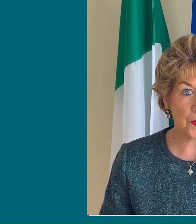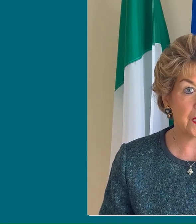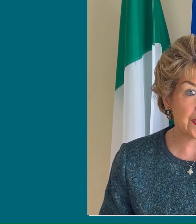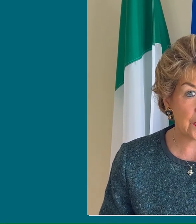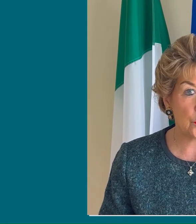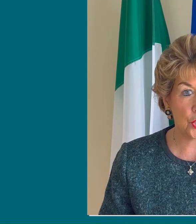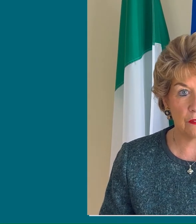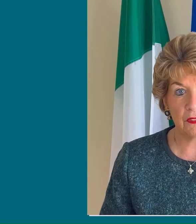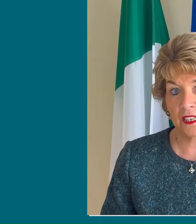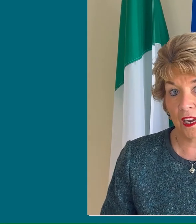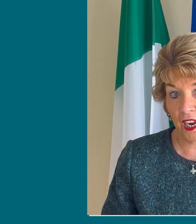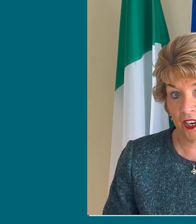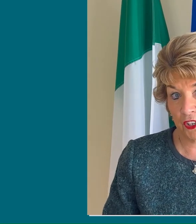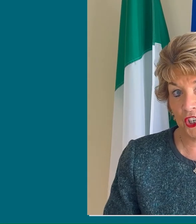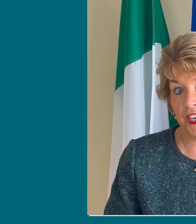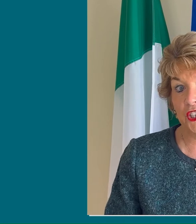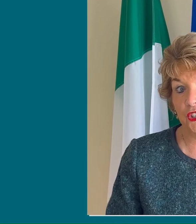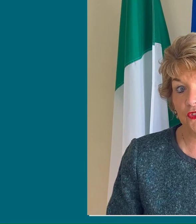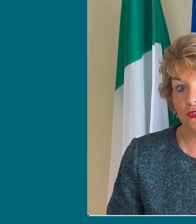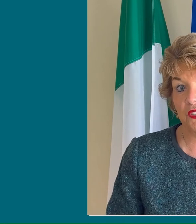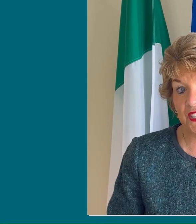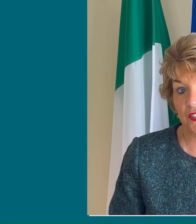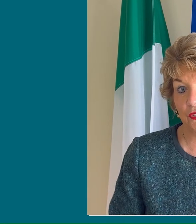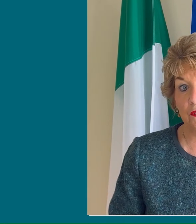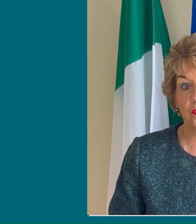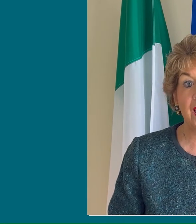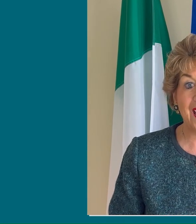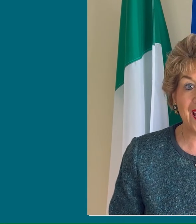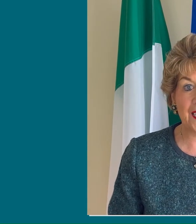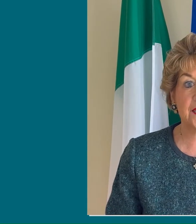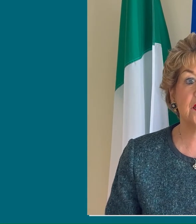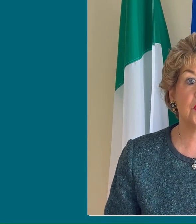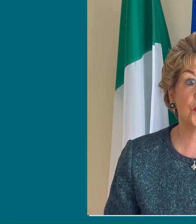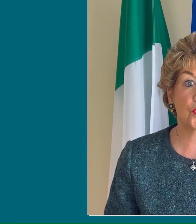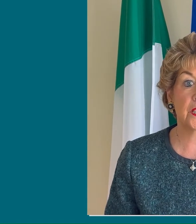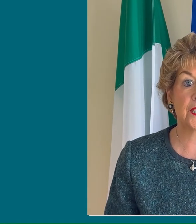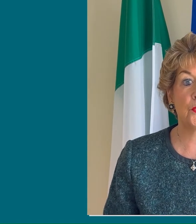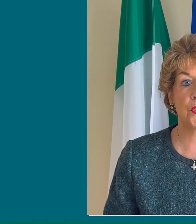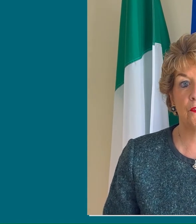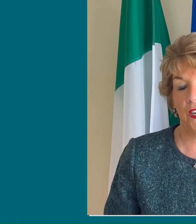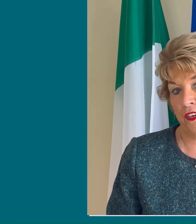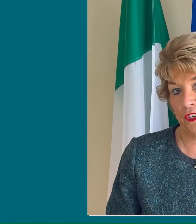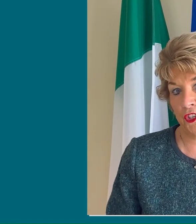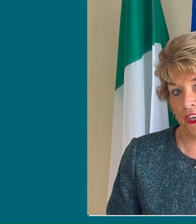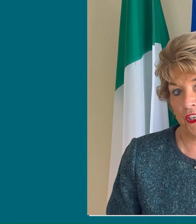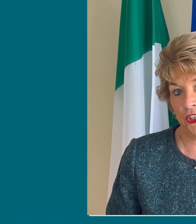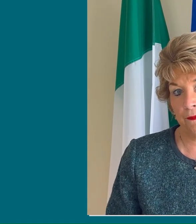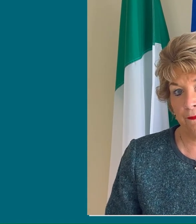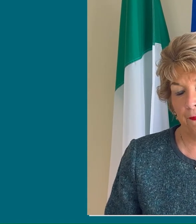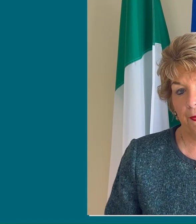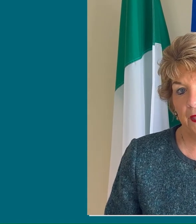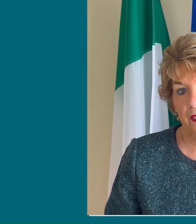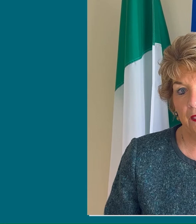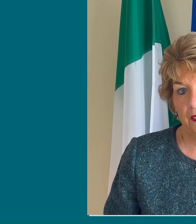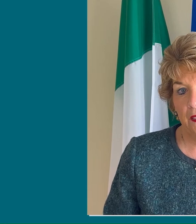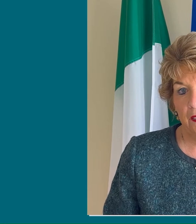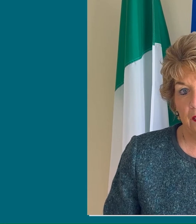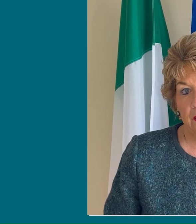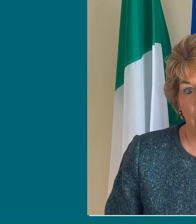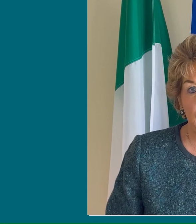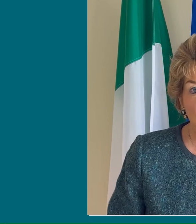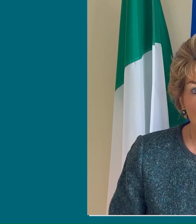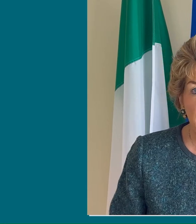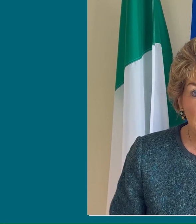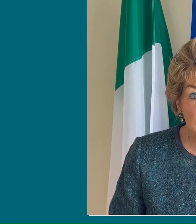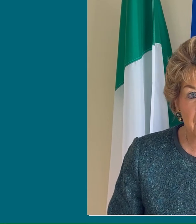leadership in inclusion in higher education through a Centre of Excellence for Inclusive Higher Education.